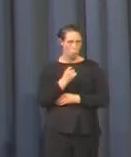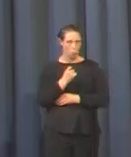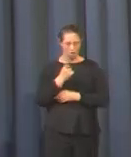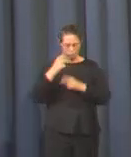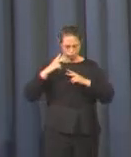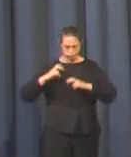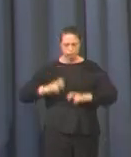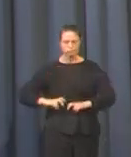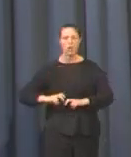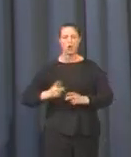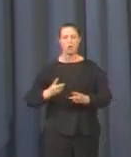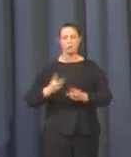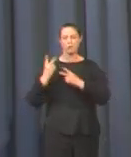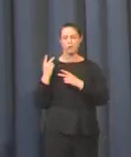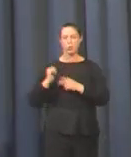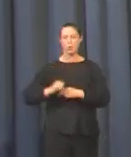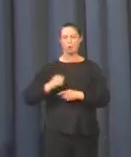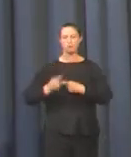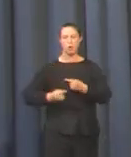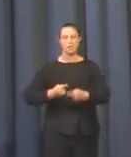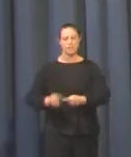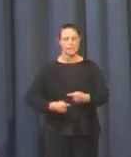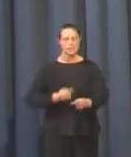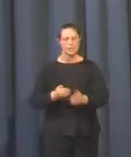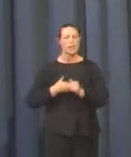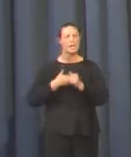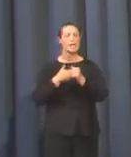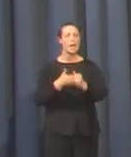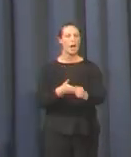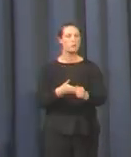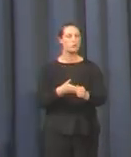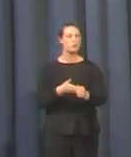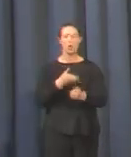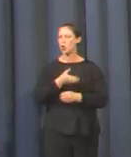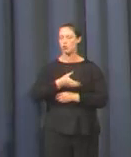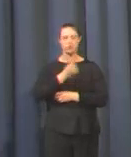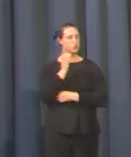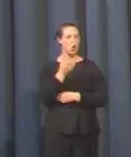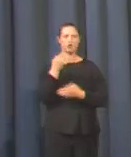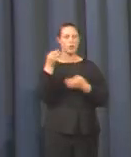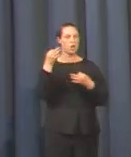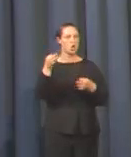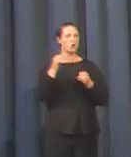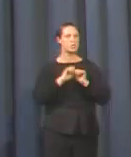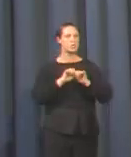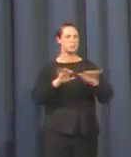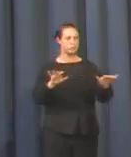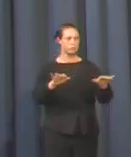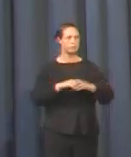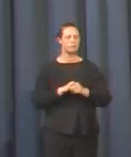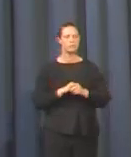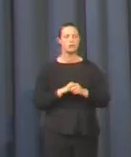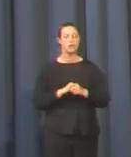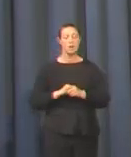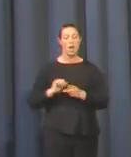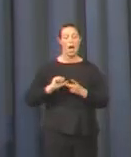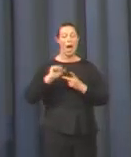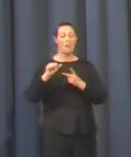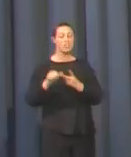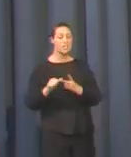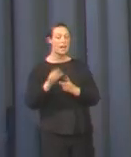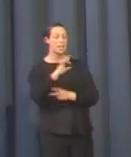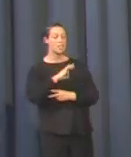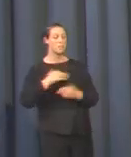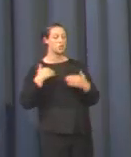an independent review of its processes leading up to the Do Not Drink notice. Subsequent to that, the Ministry of Health announced that they